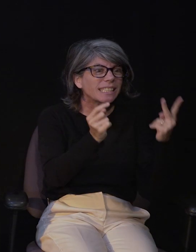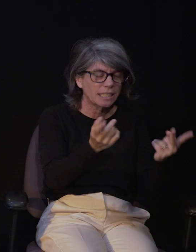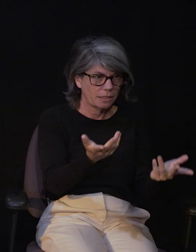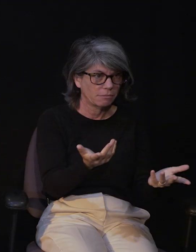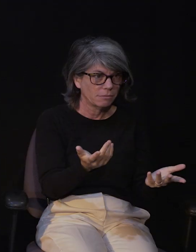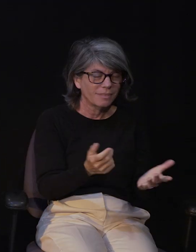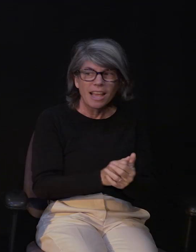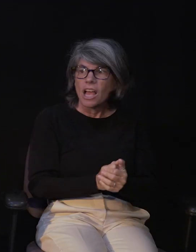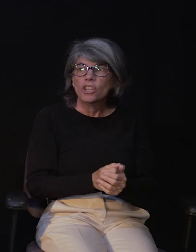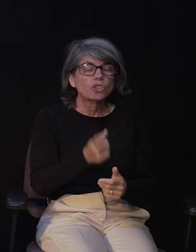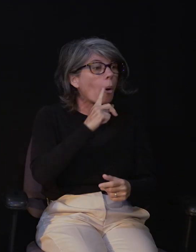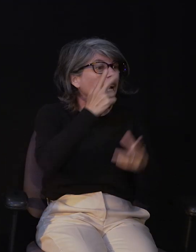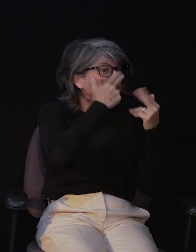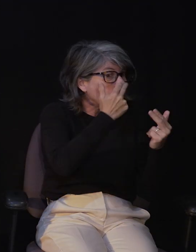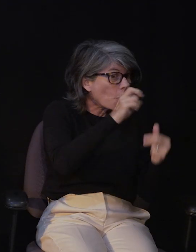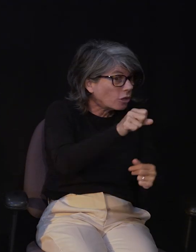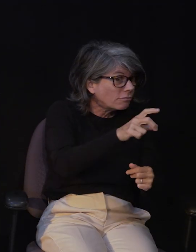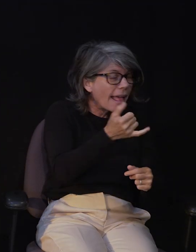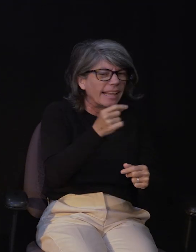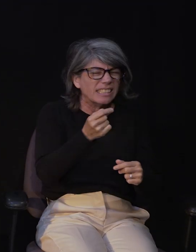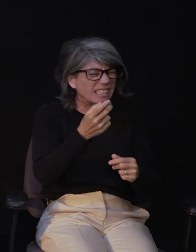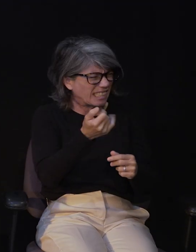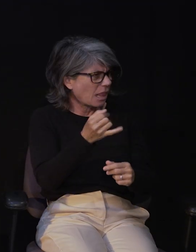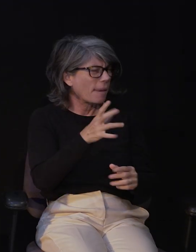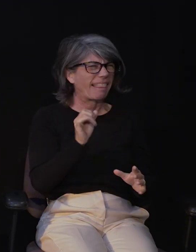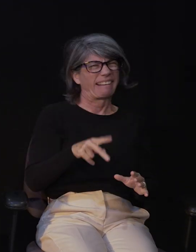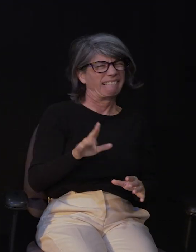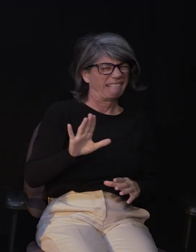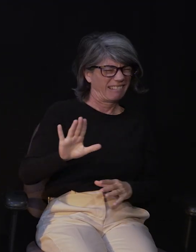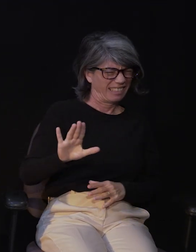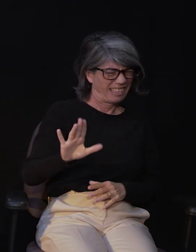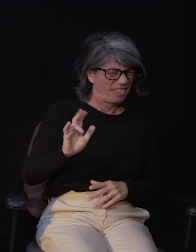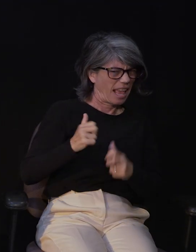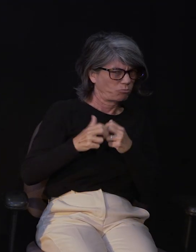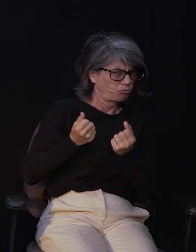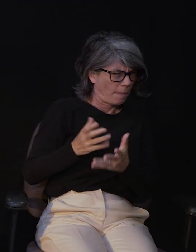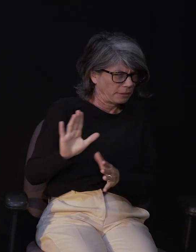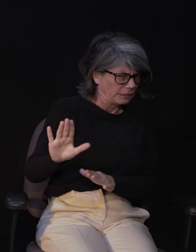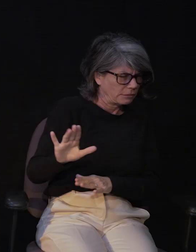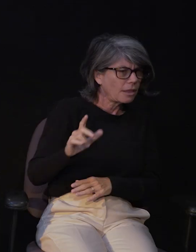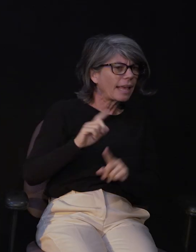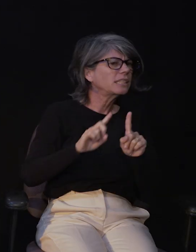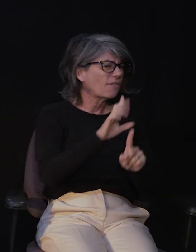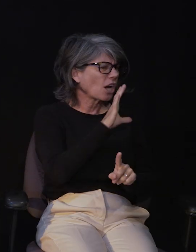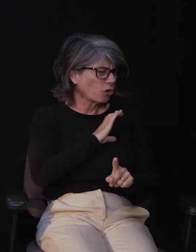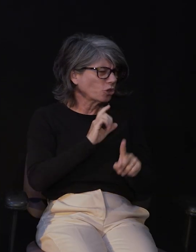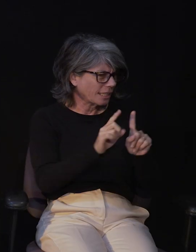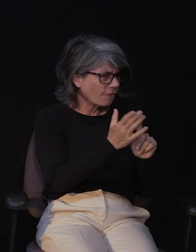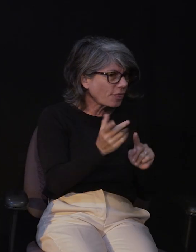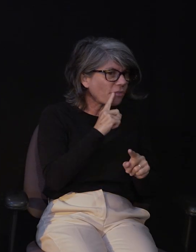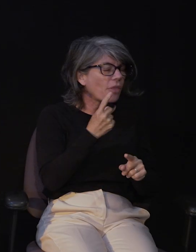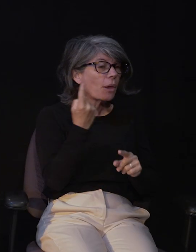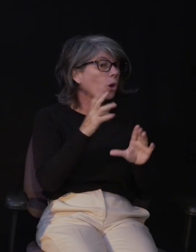it's humor, and some of it's a little like, okay, that's problematic or whatever. They know like different characters and stuff that they